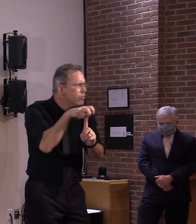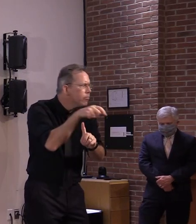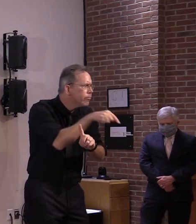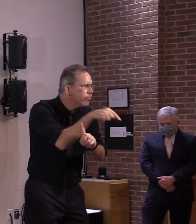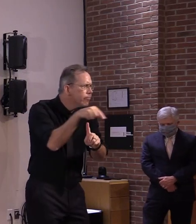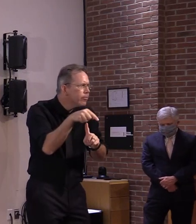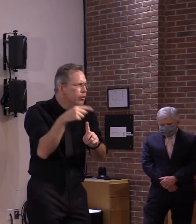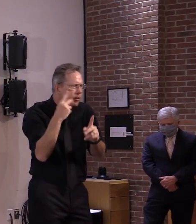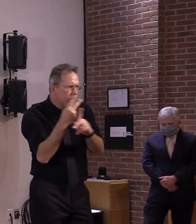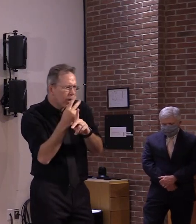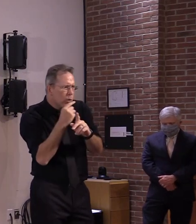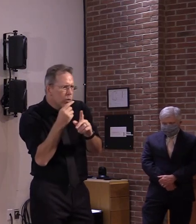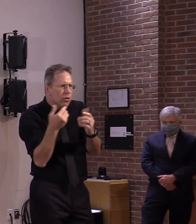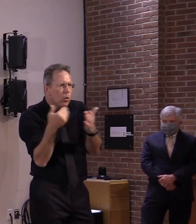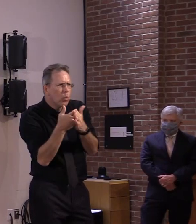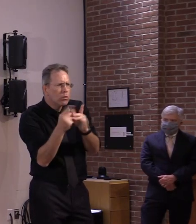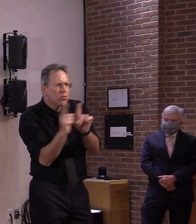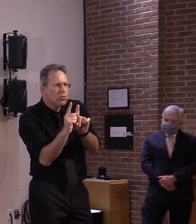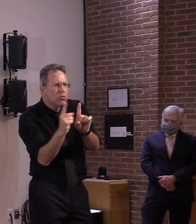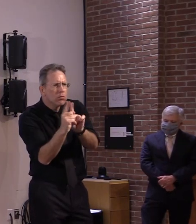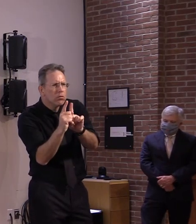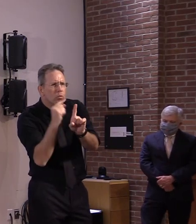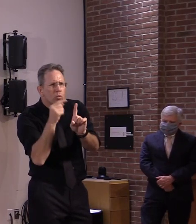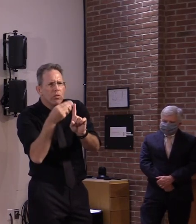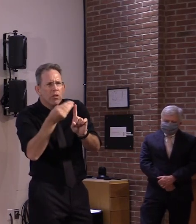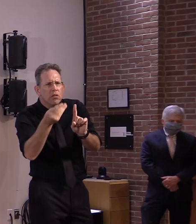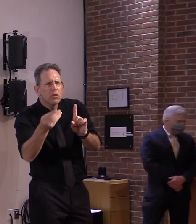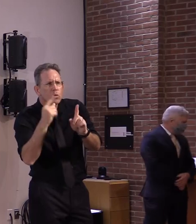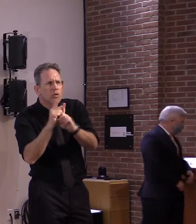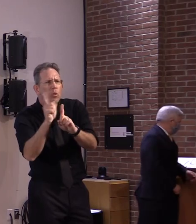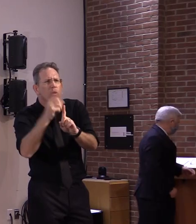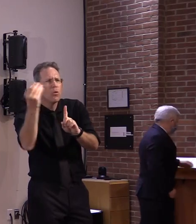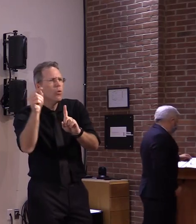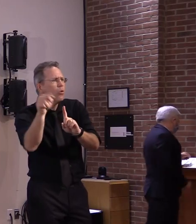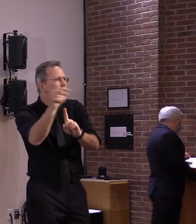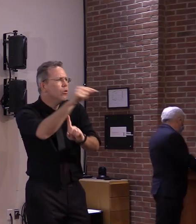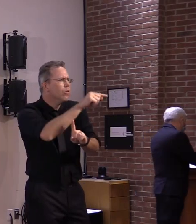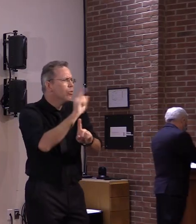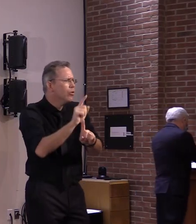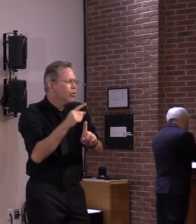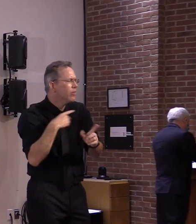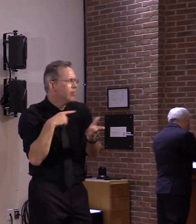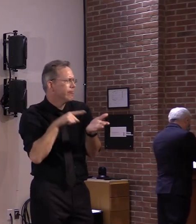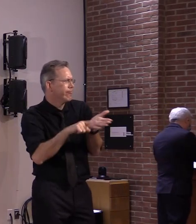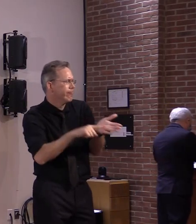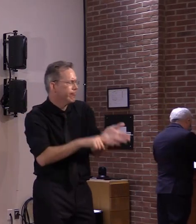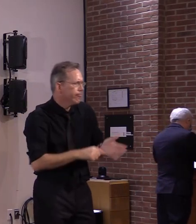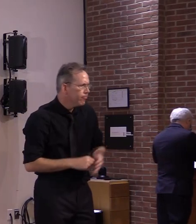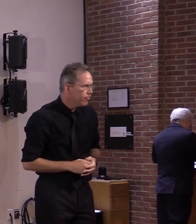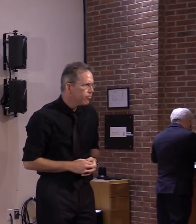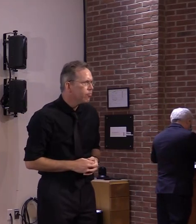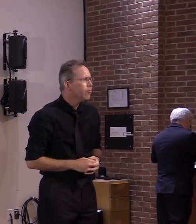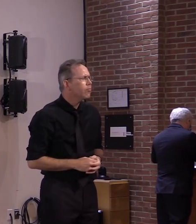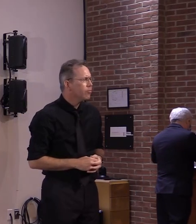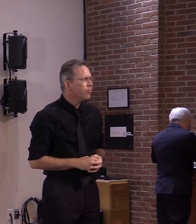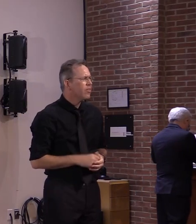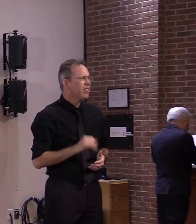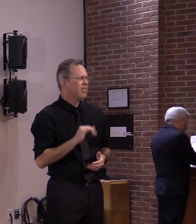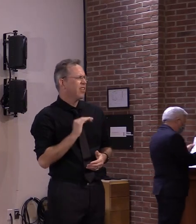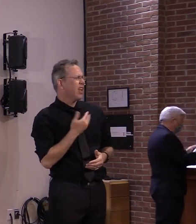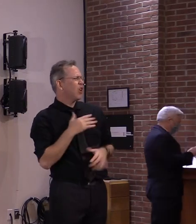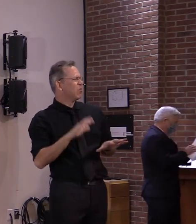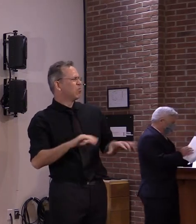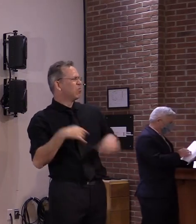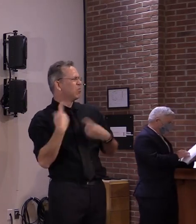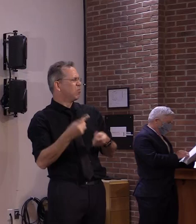those who were close contacts so they can be quarantined, and then move on. So it's just our way of letting you